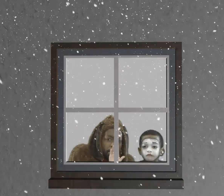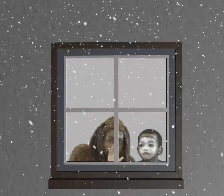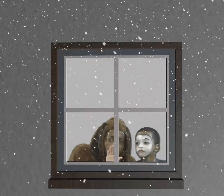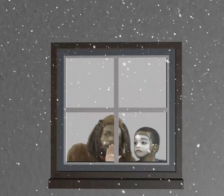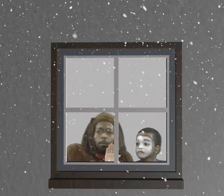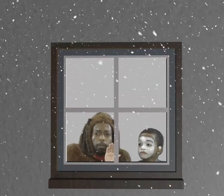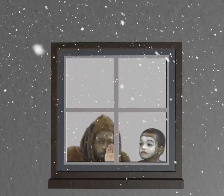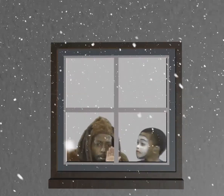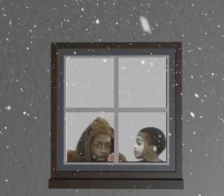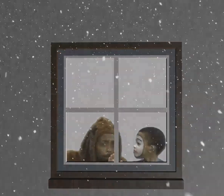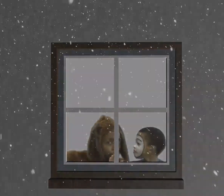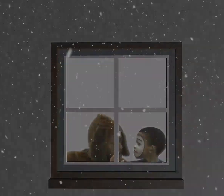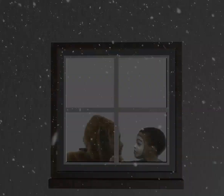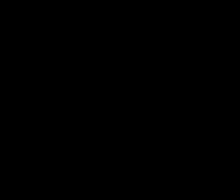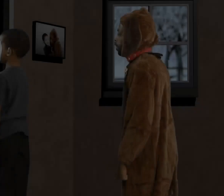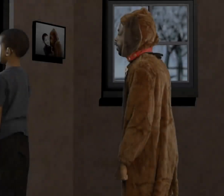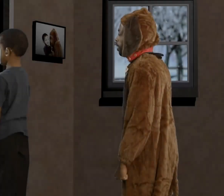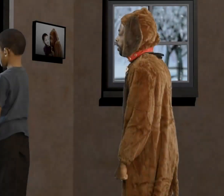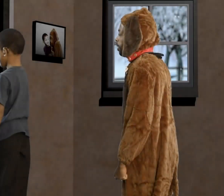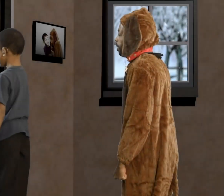Ooh, it's cold.